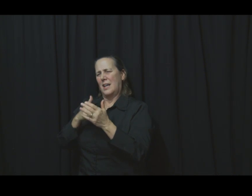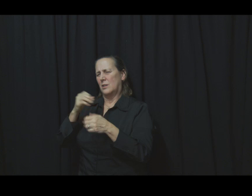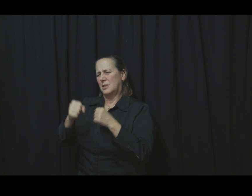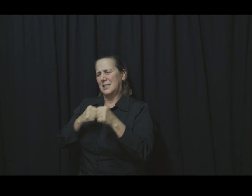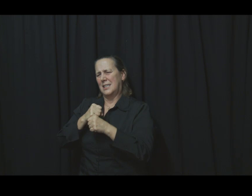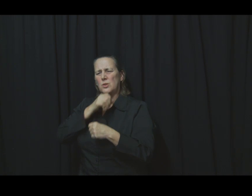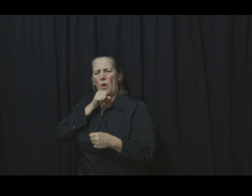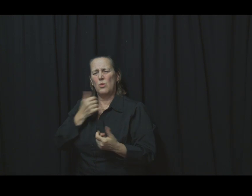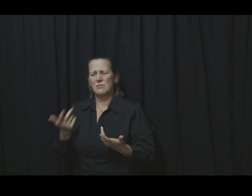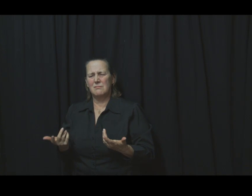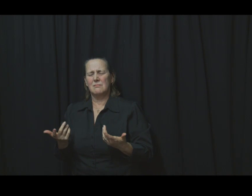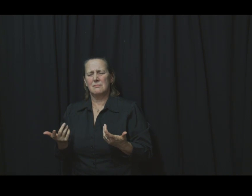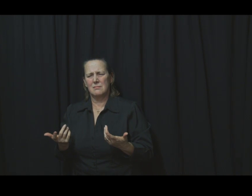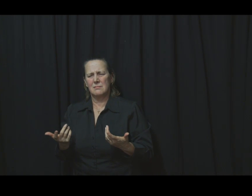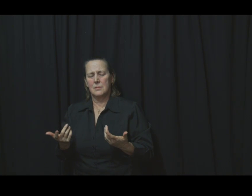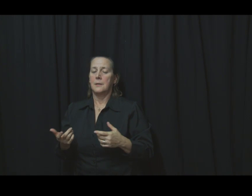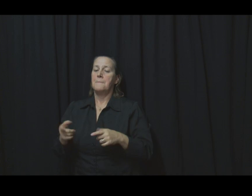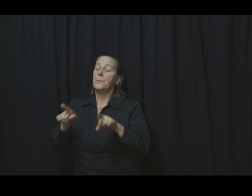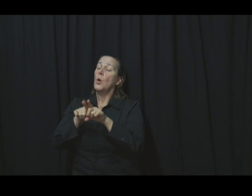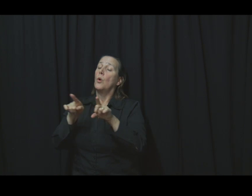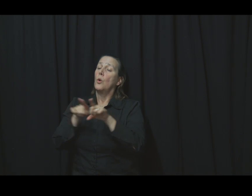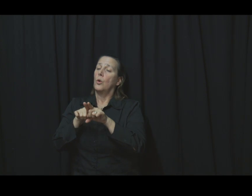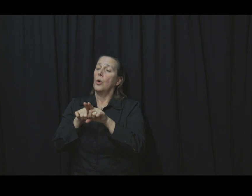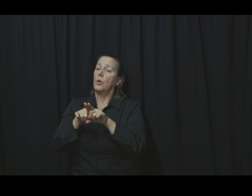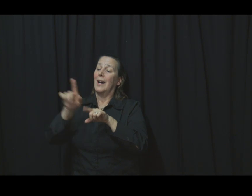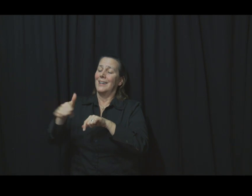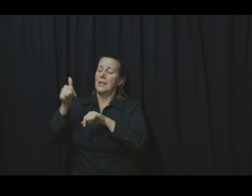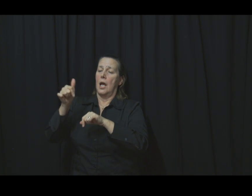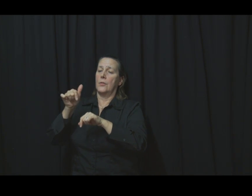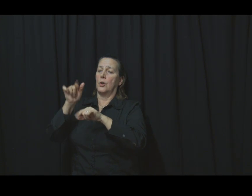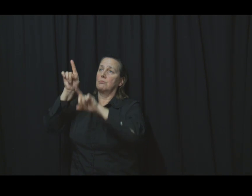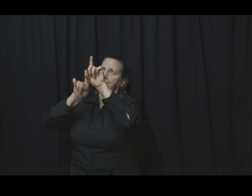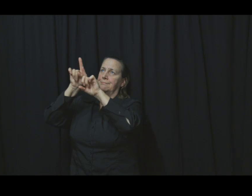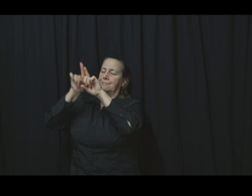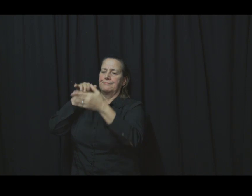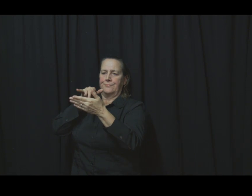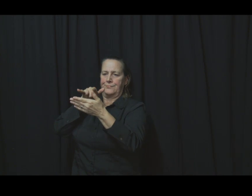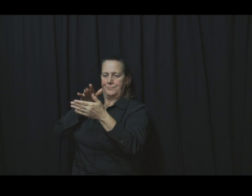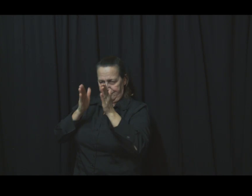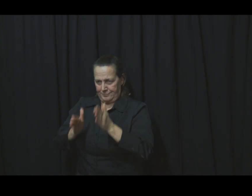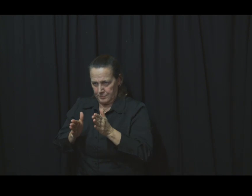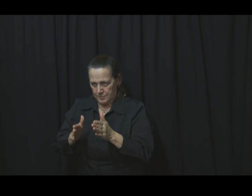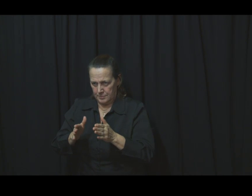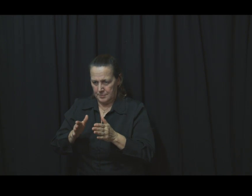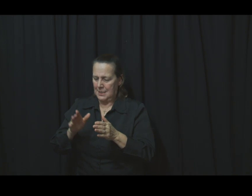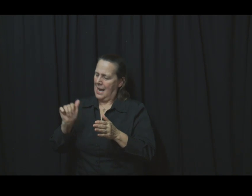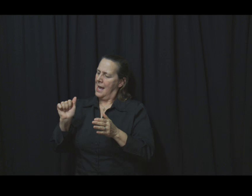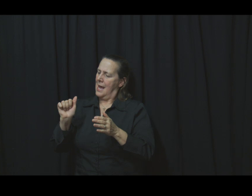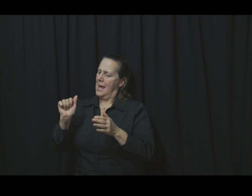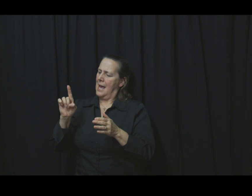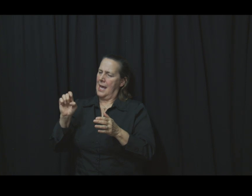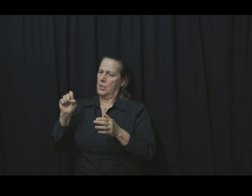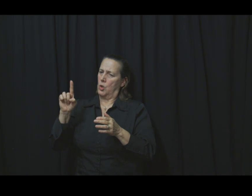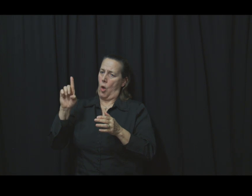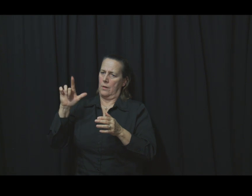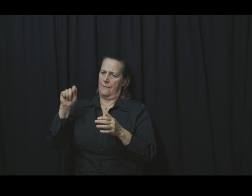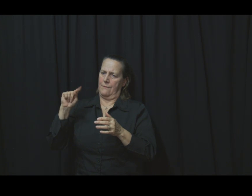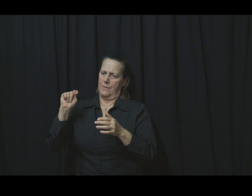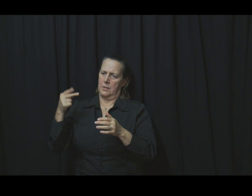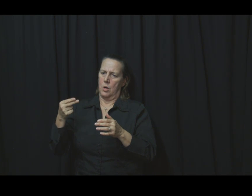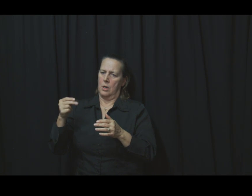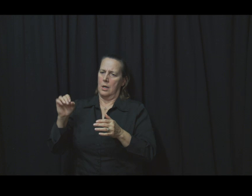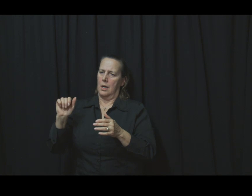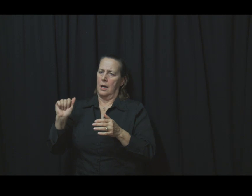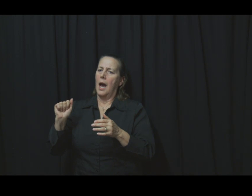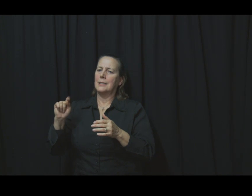claim. There's another astronomer, Adolf Kittel, who remarked first